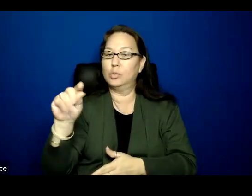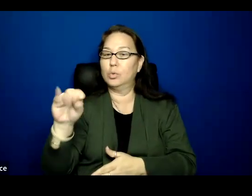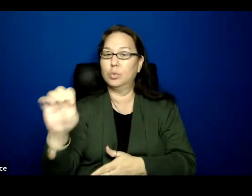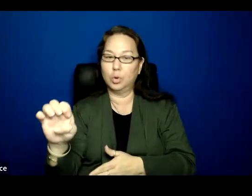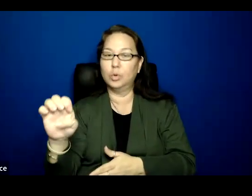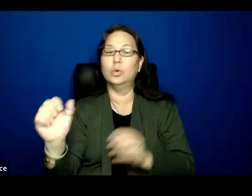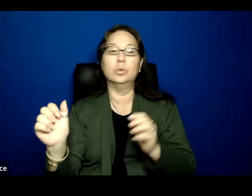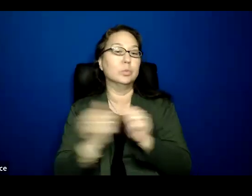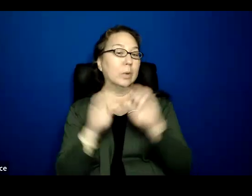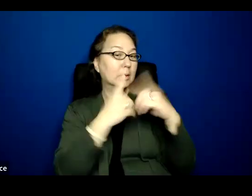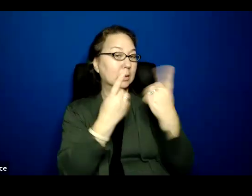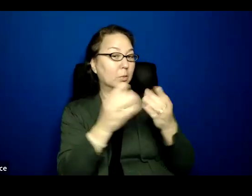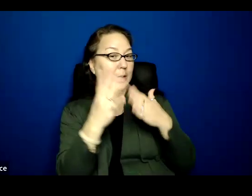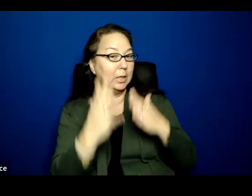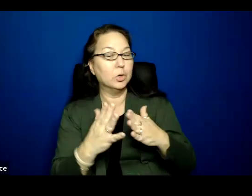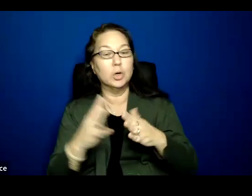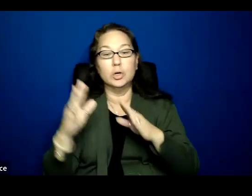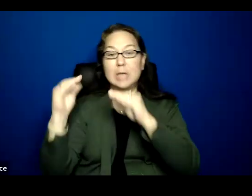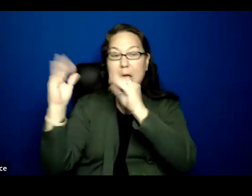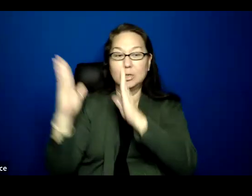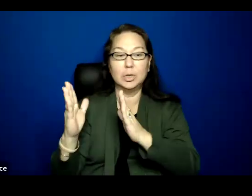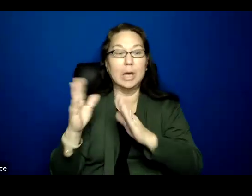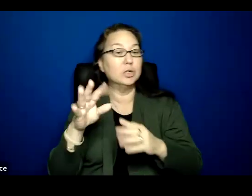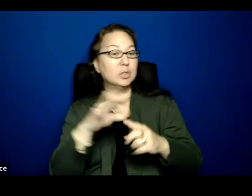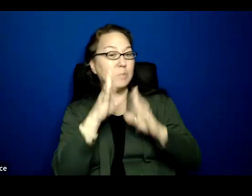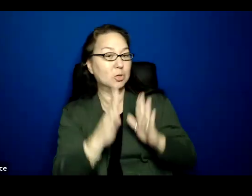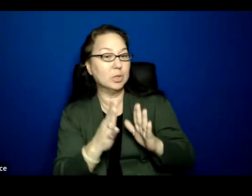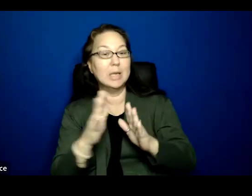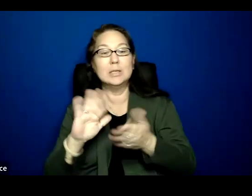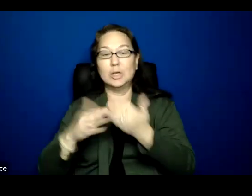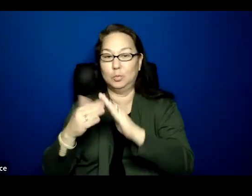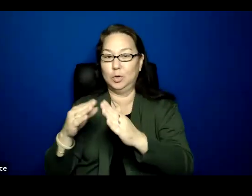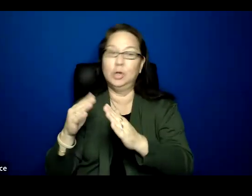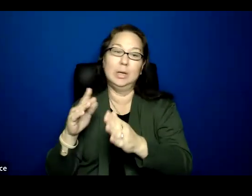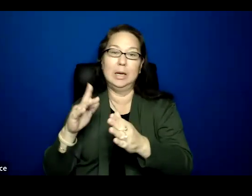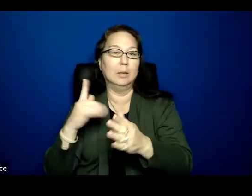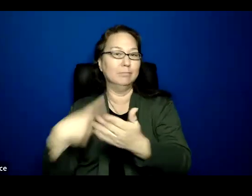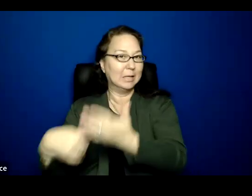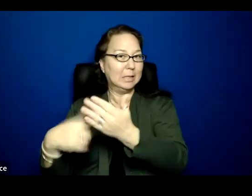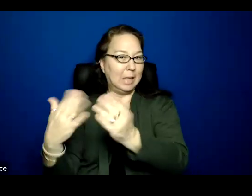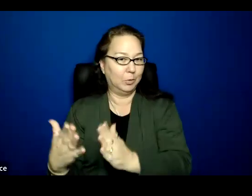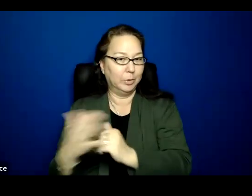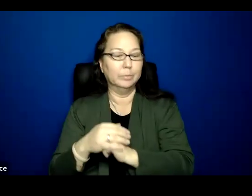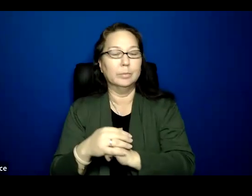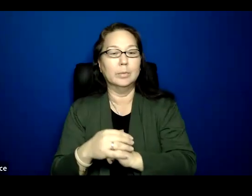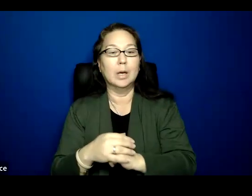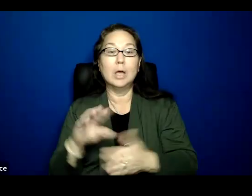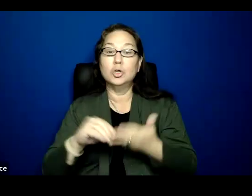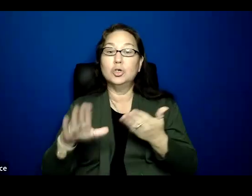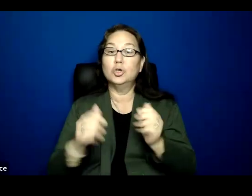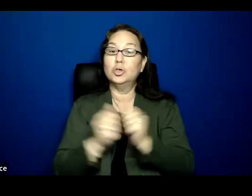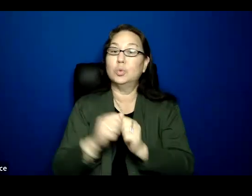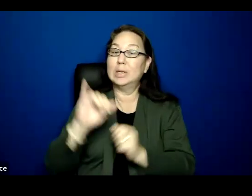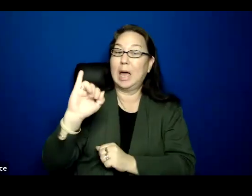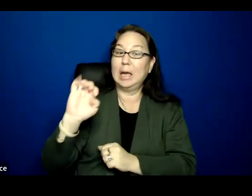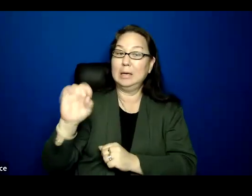community collaborators. For our students and IEPs, individual educational plans, their educational plans are their roadmaps